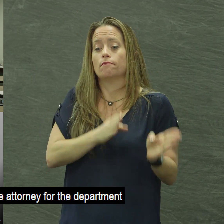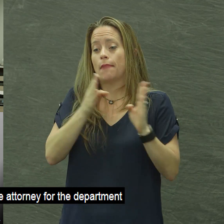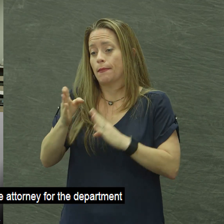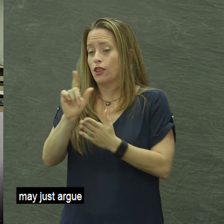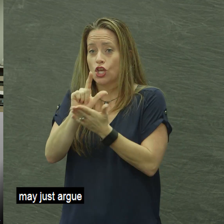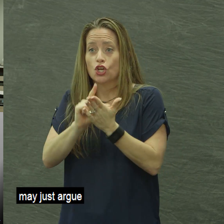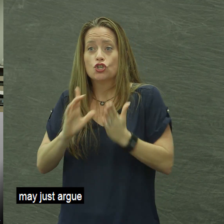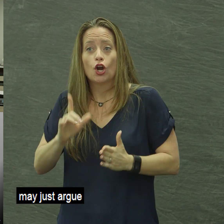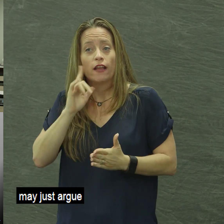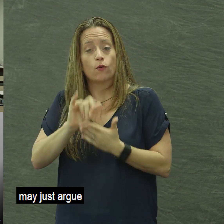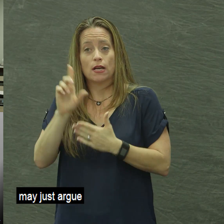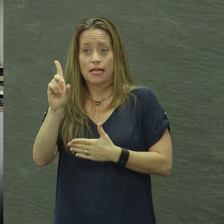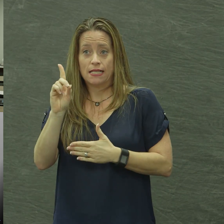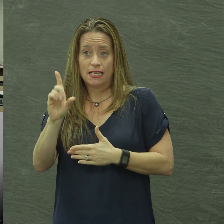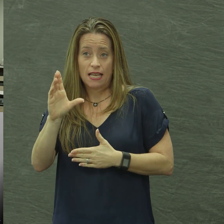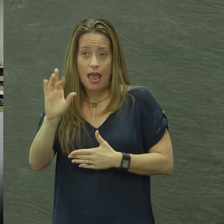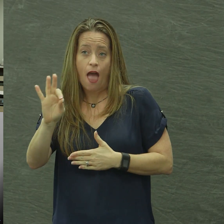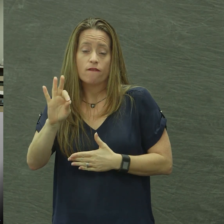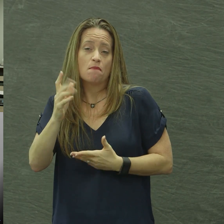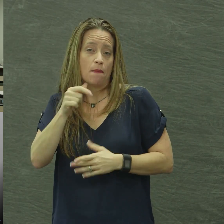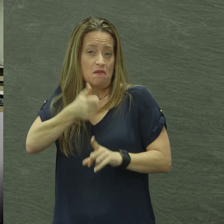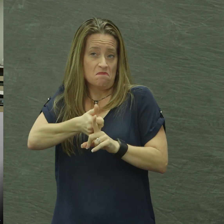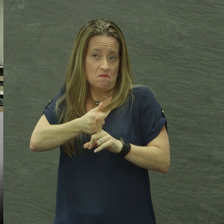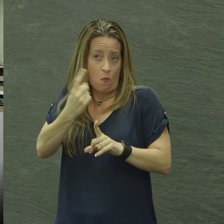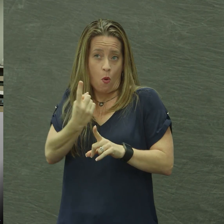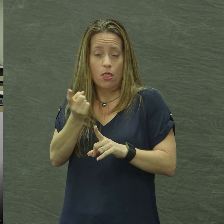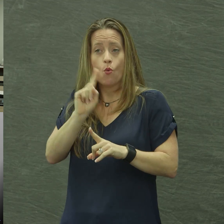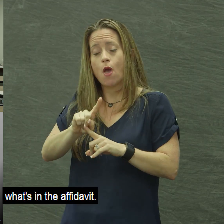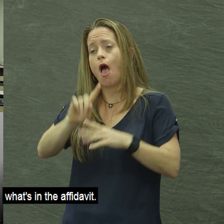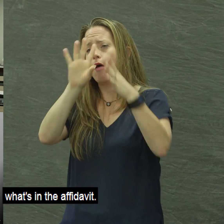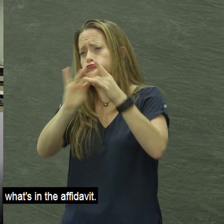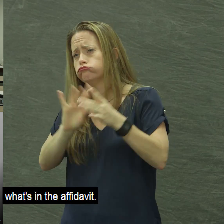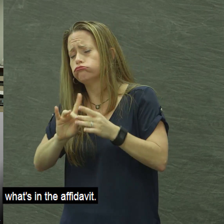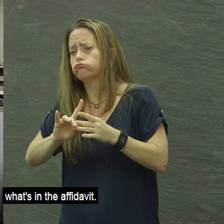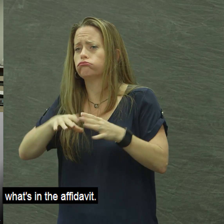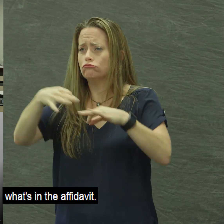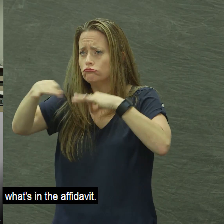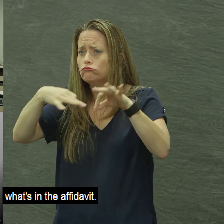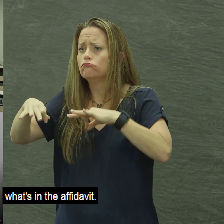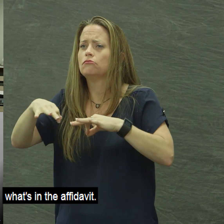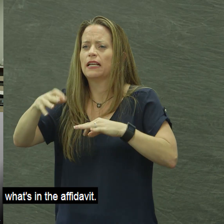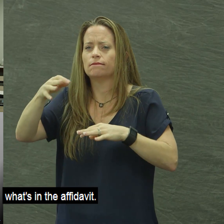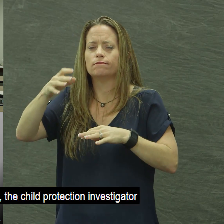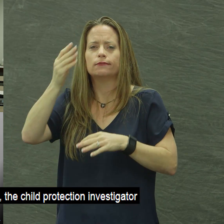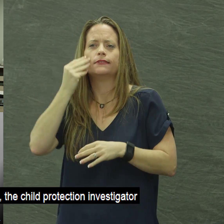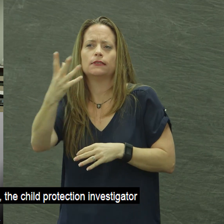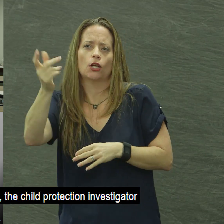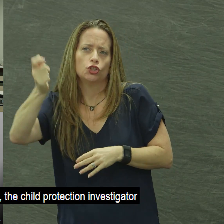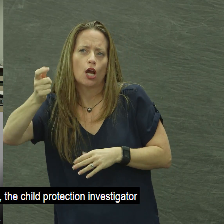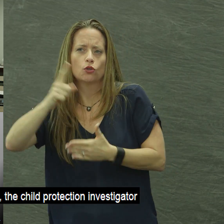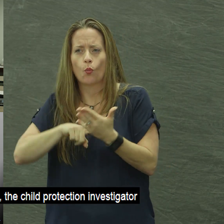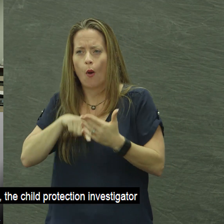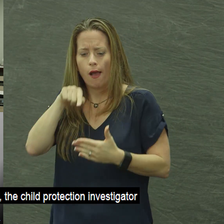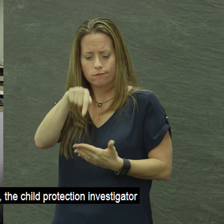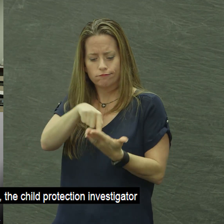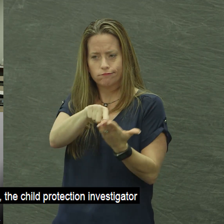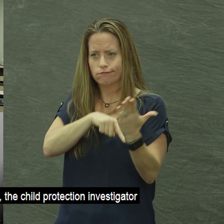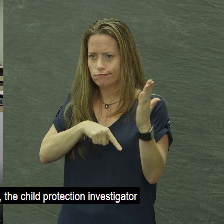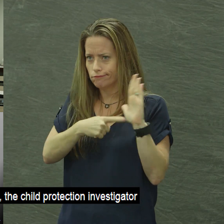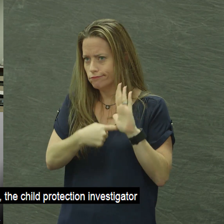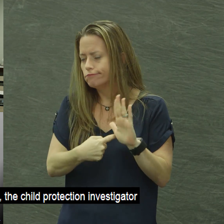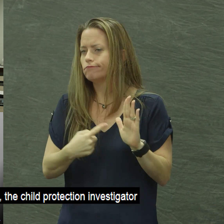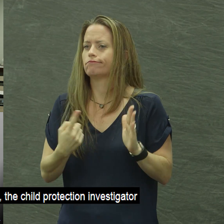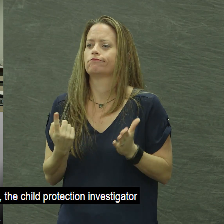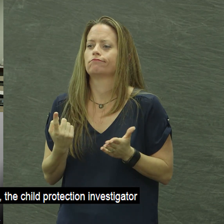department may just argue what's in the affidavit. That the CPI, the